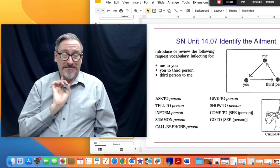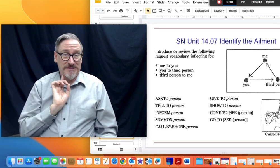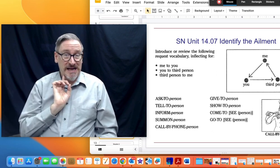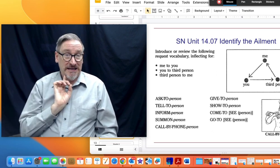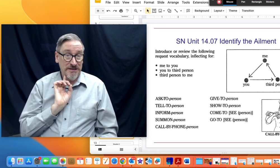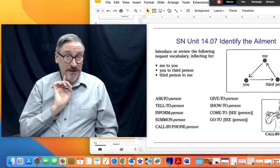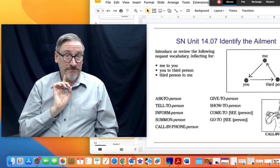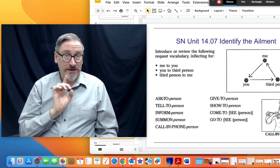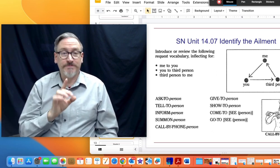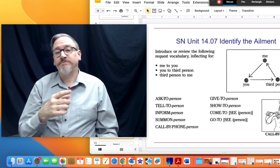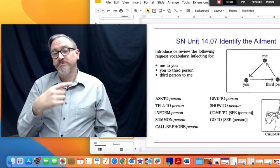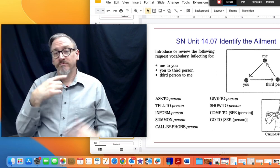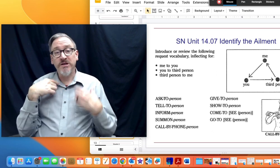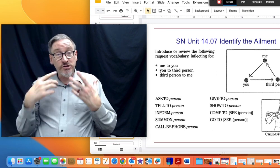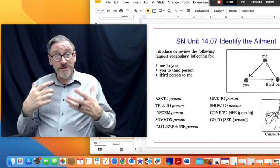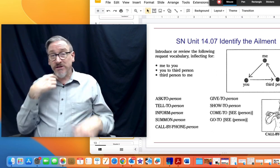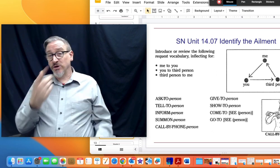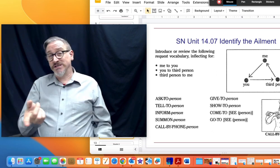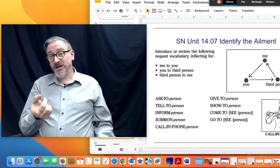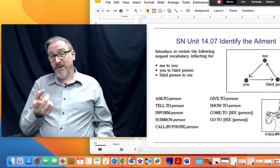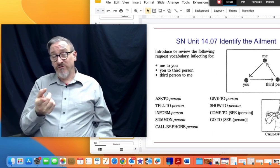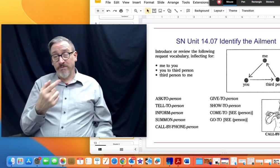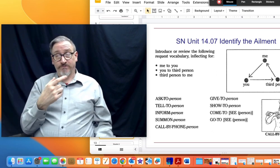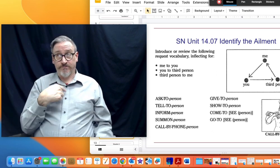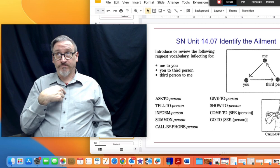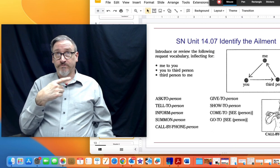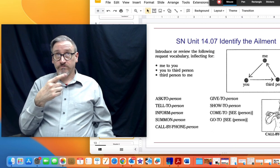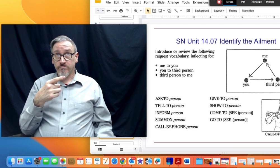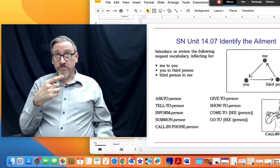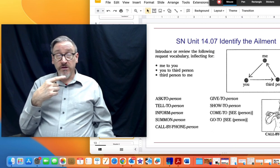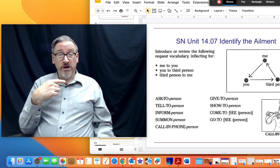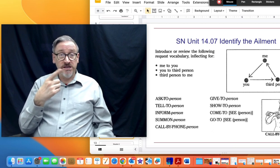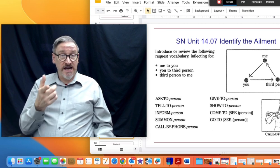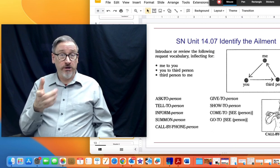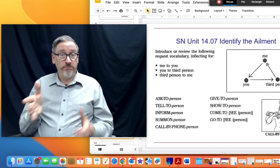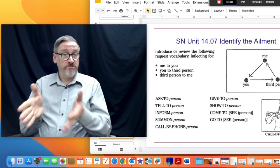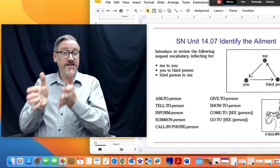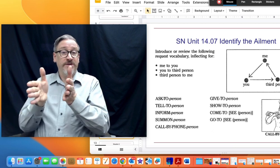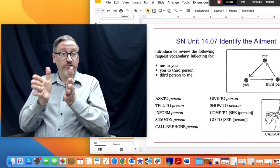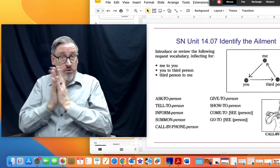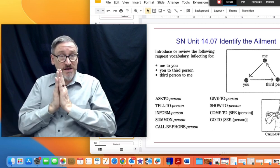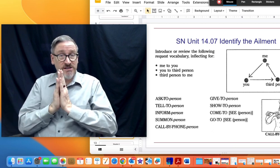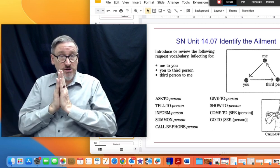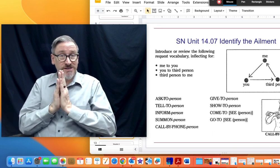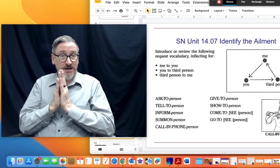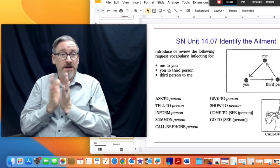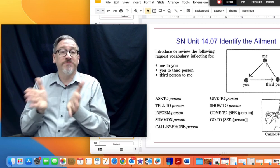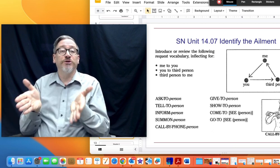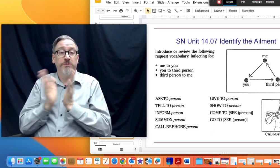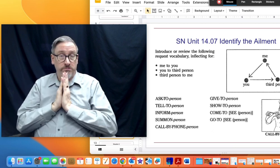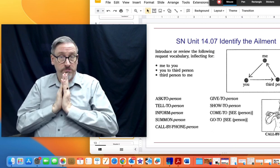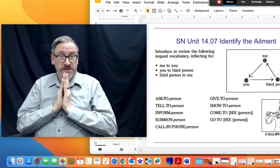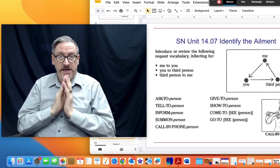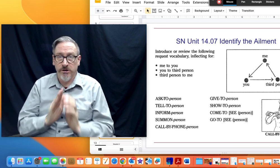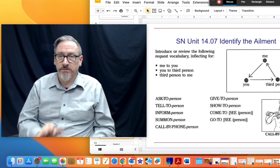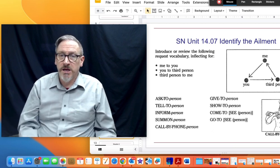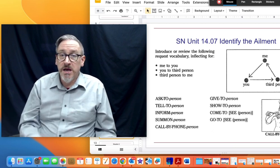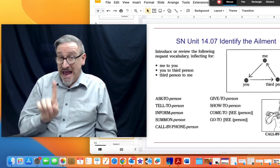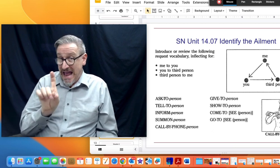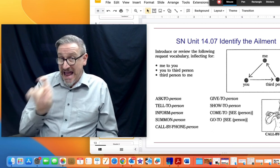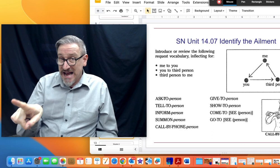it signed to me. Right? So tell is always going to come from the signer. Same thing, request is always going to come to the